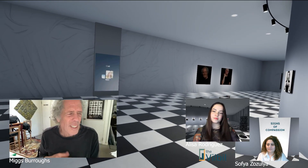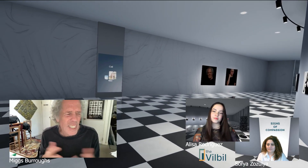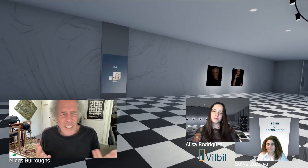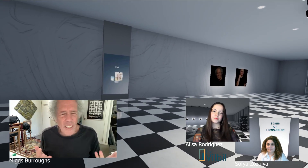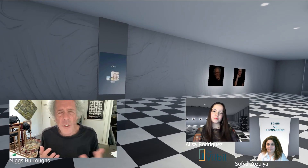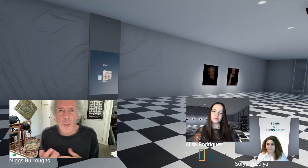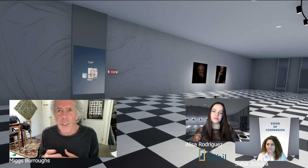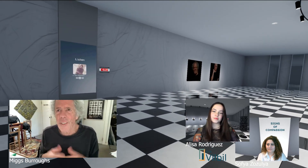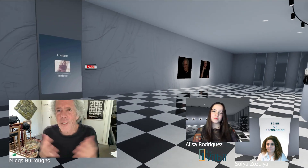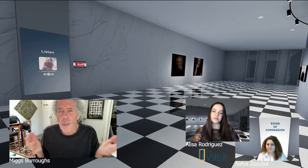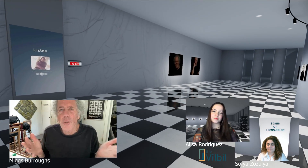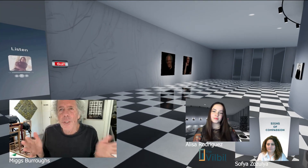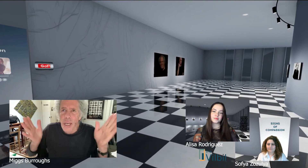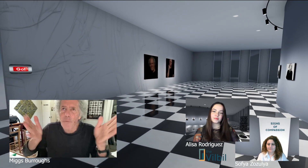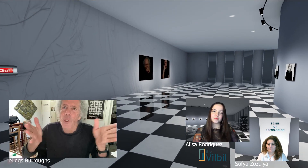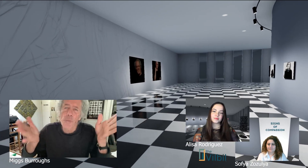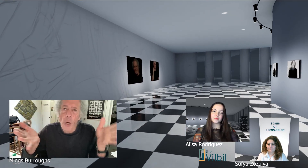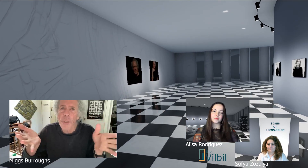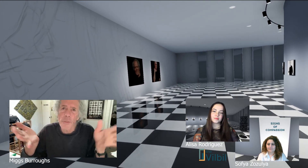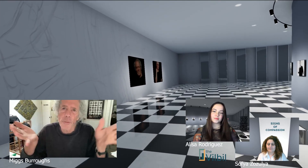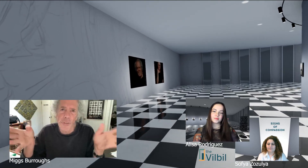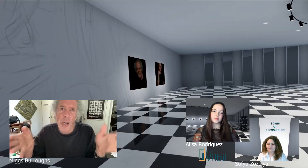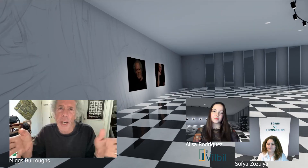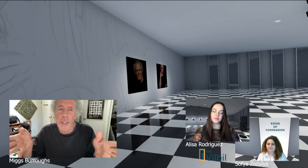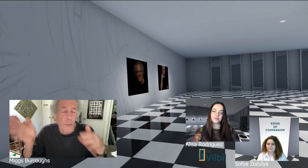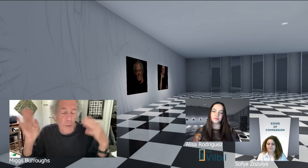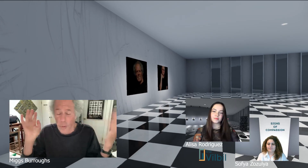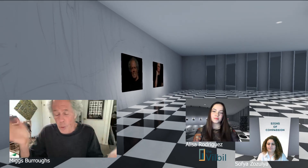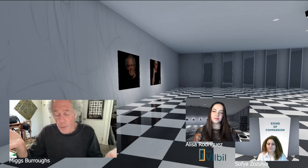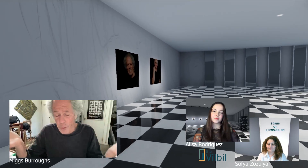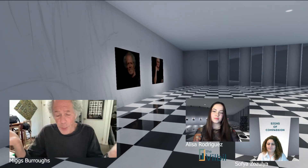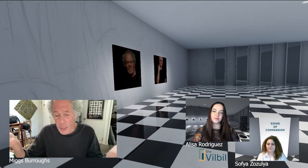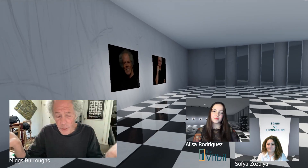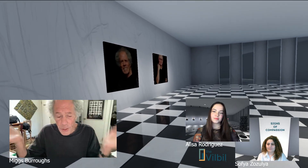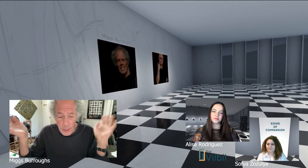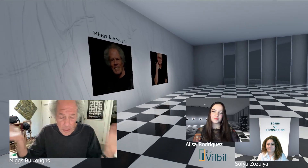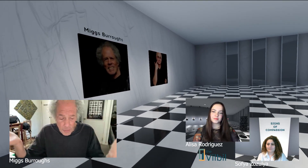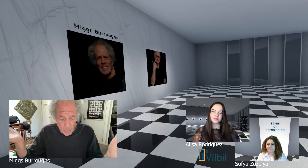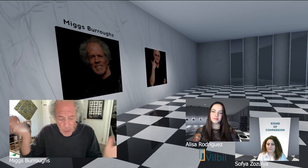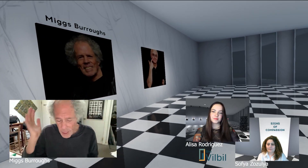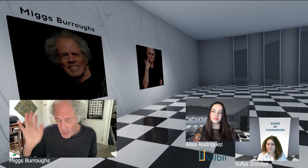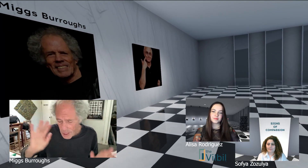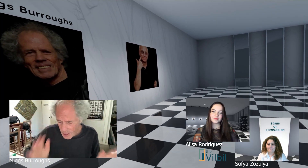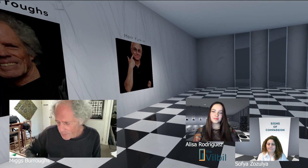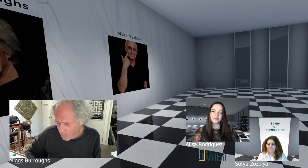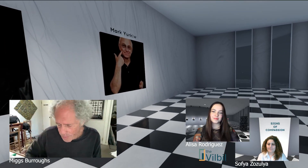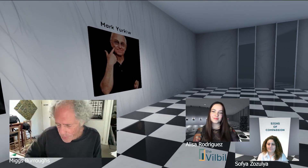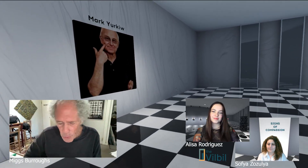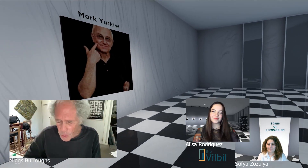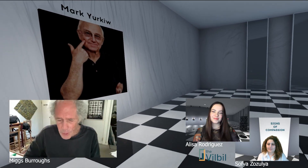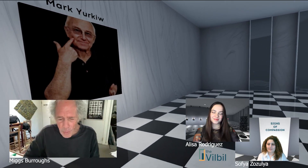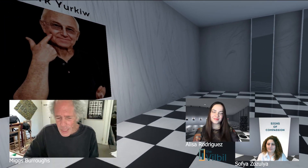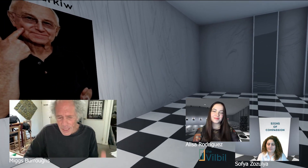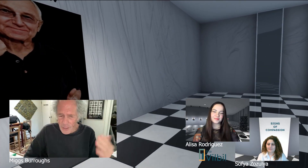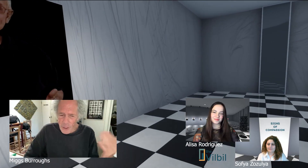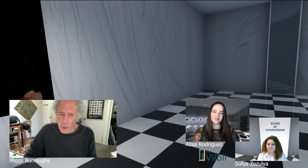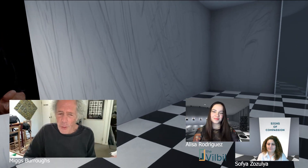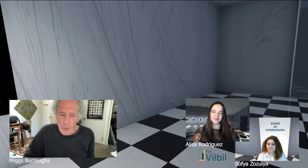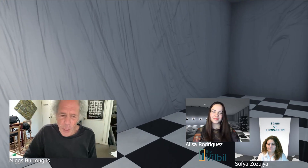they didn't tell a story. They captured a moment, which is fine. And there's some wonderful painters, and I love people who can paint and tell a story with